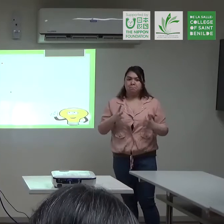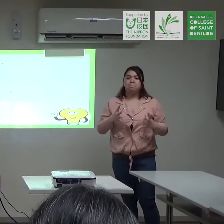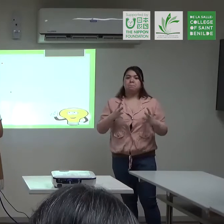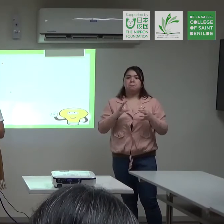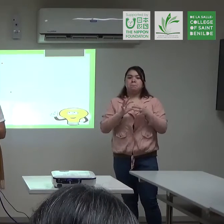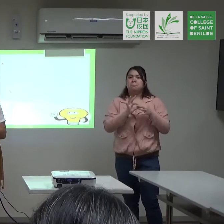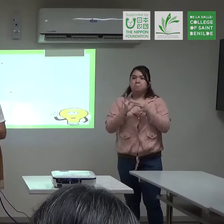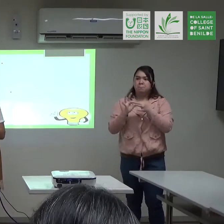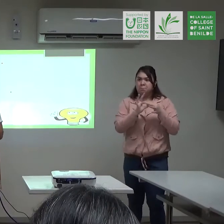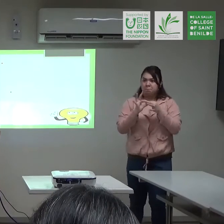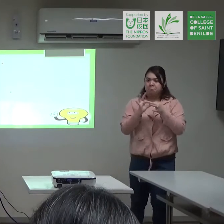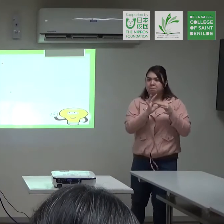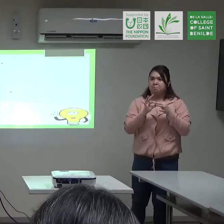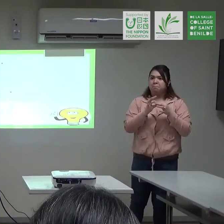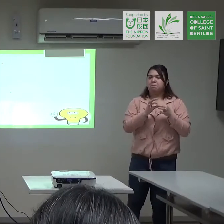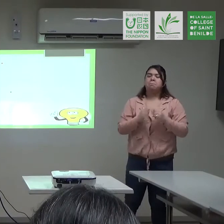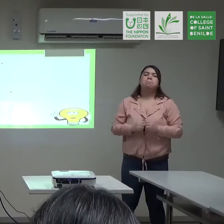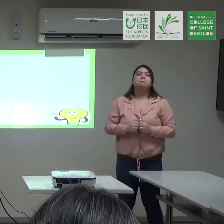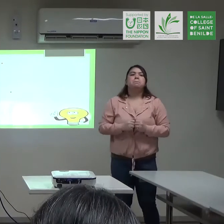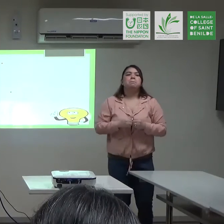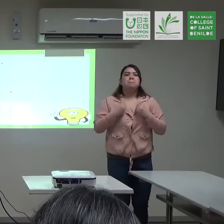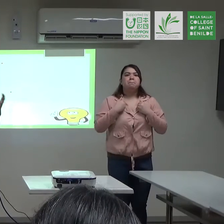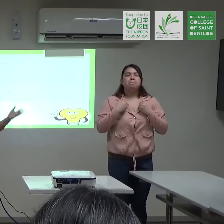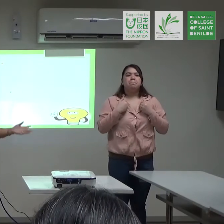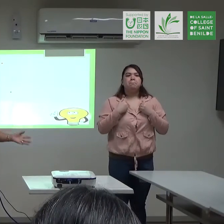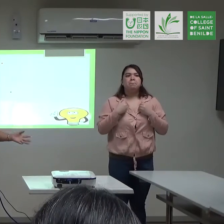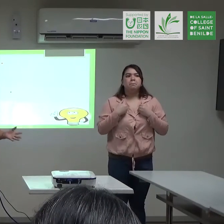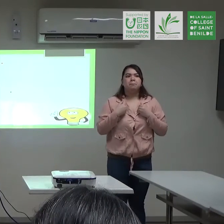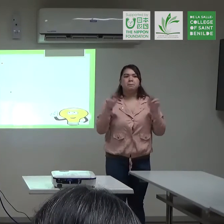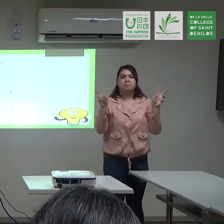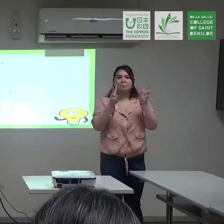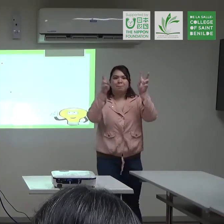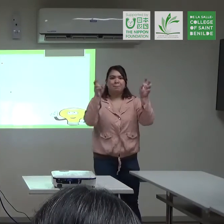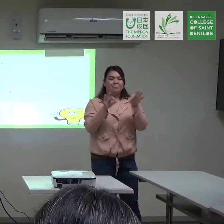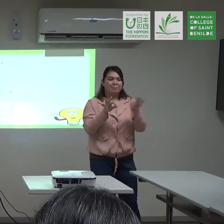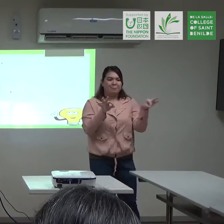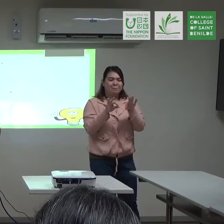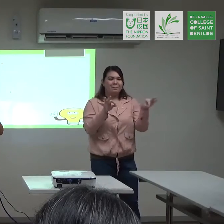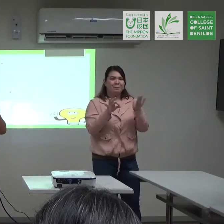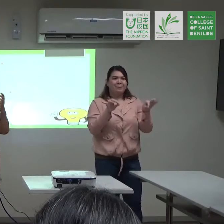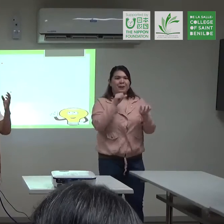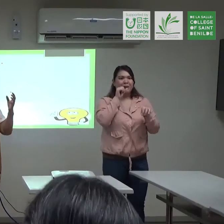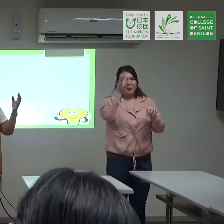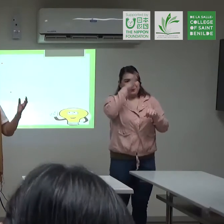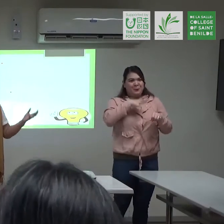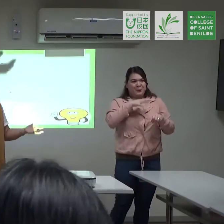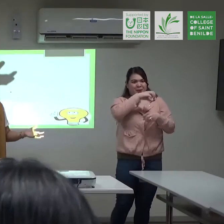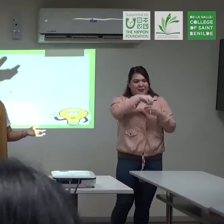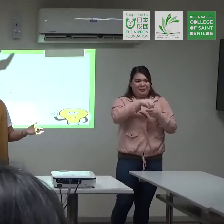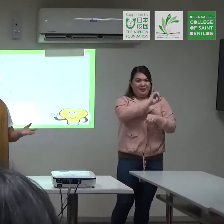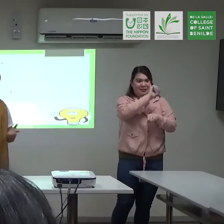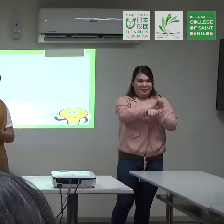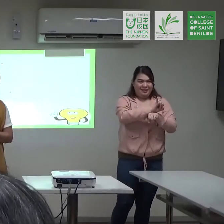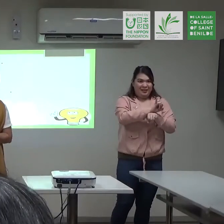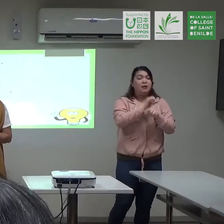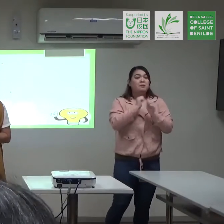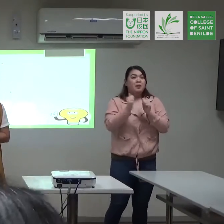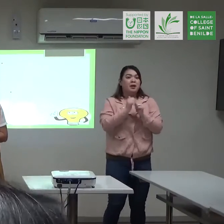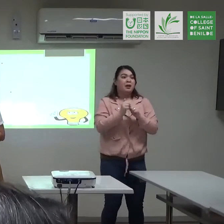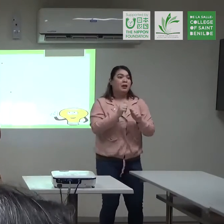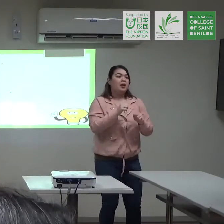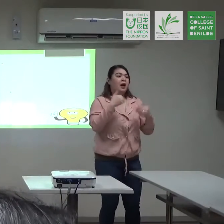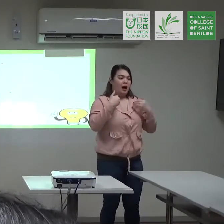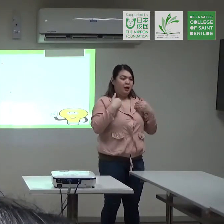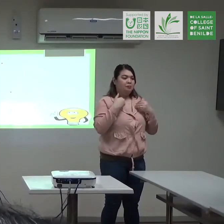about quotations that say, no man is an island. It takes the whole village to educate a